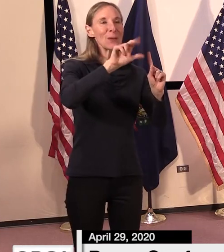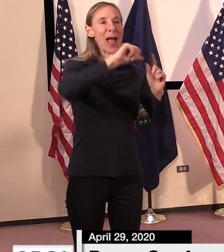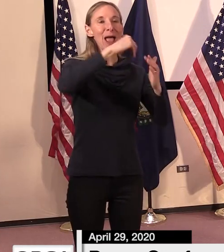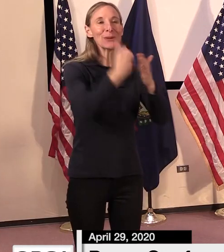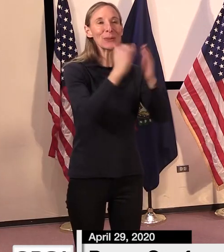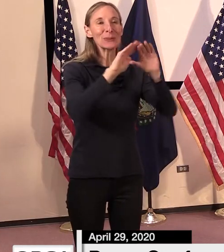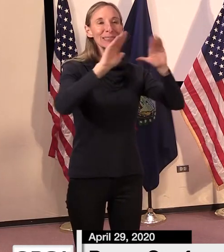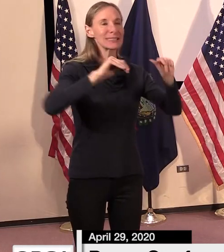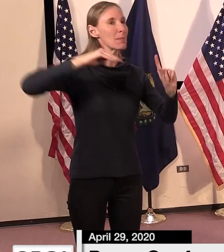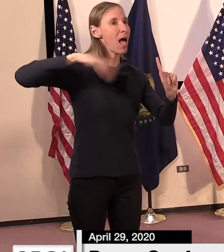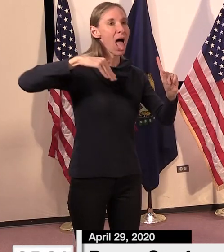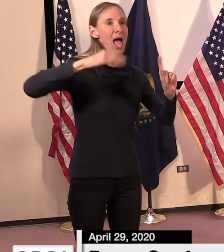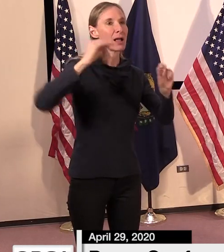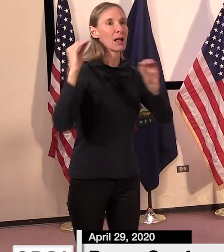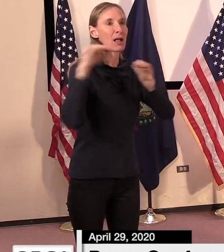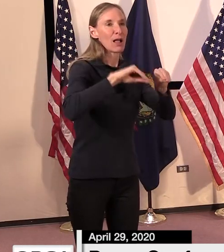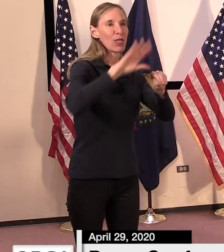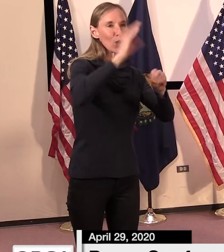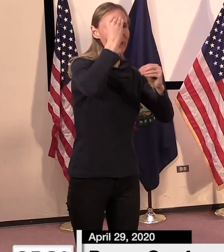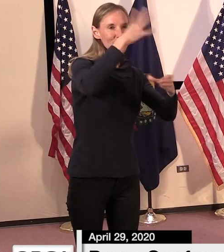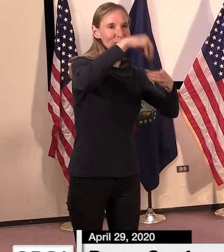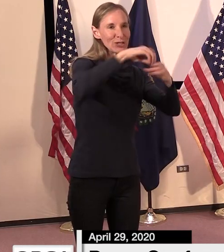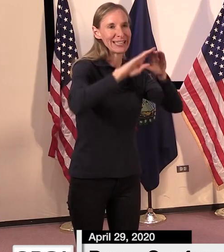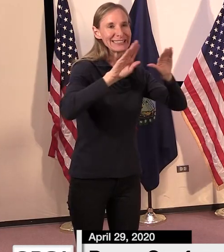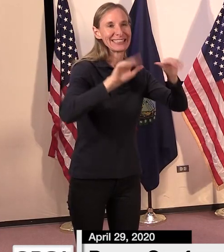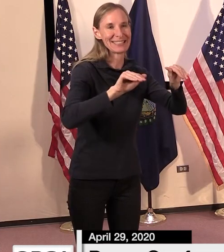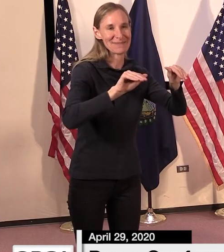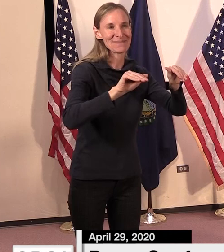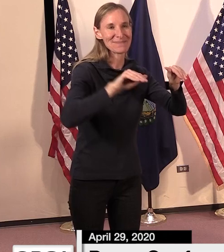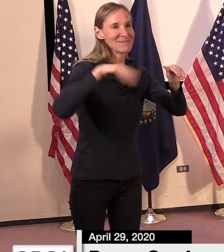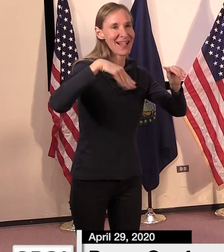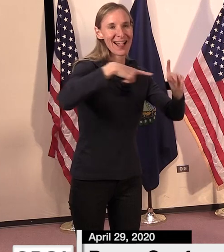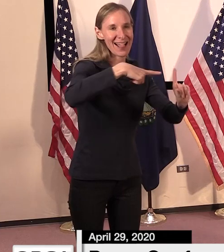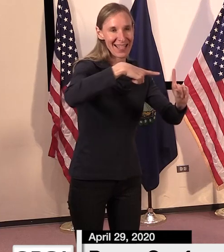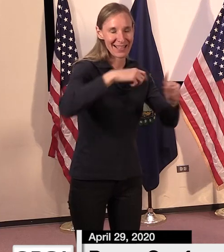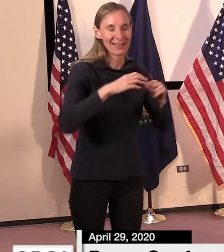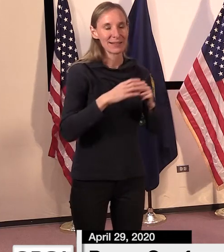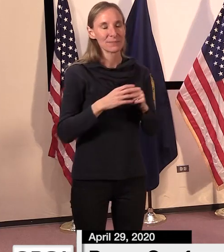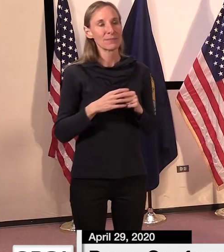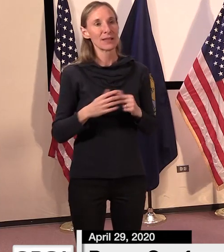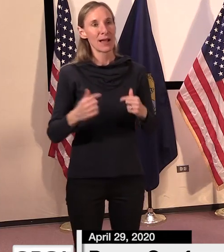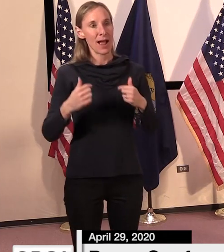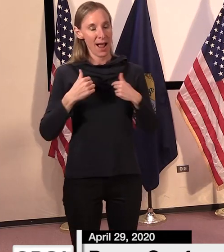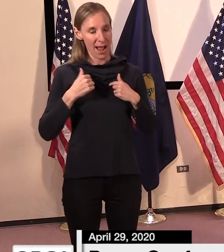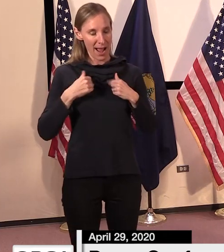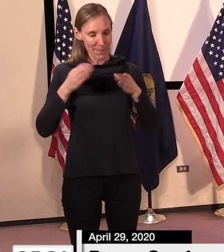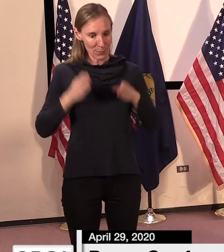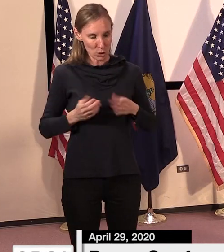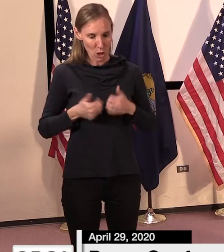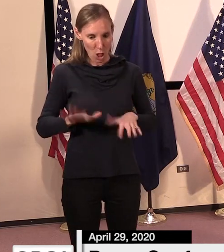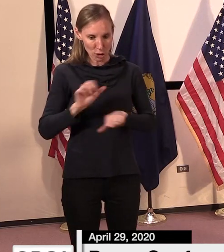they had filed a claim, and when they went into